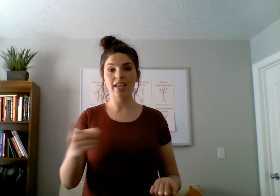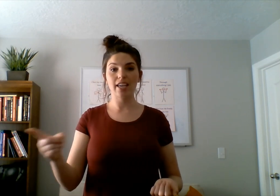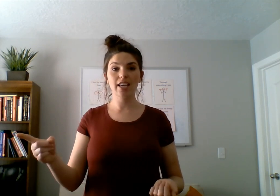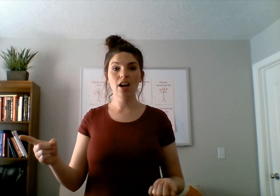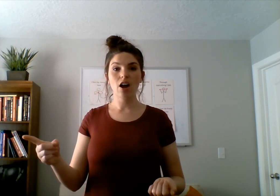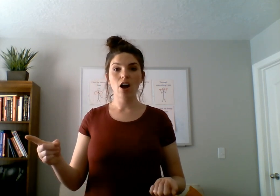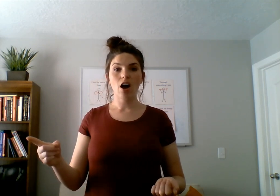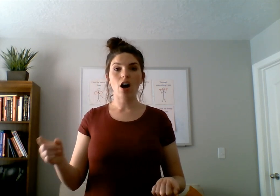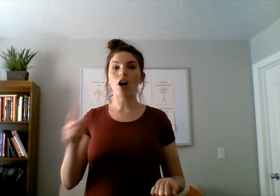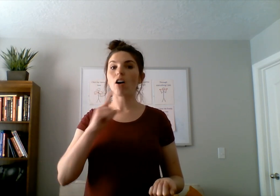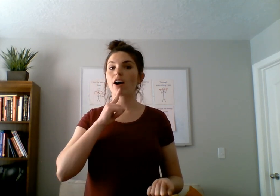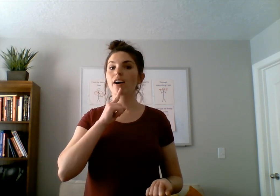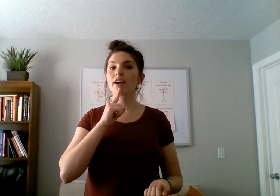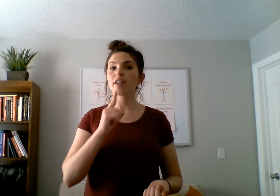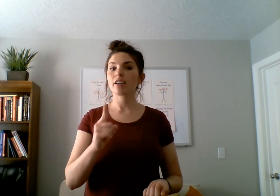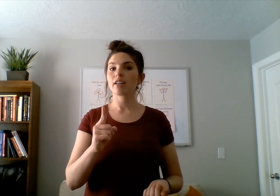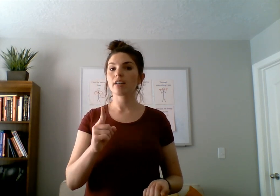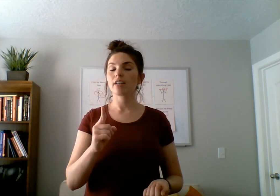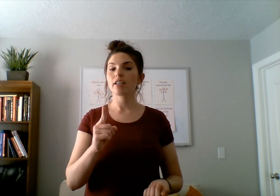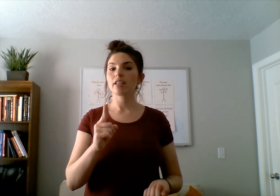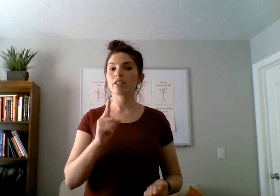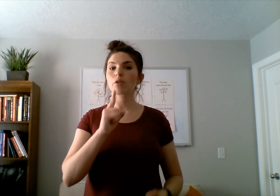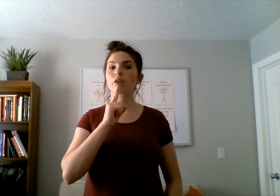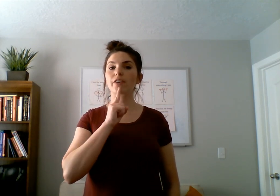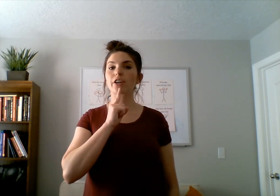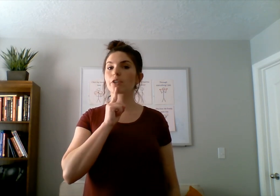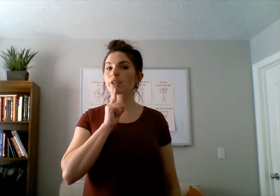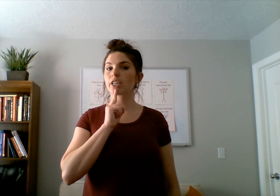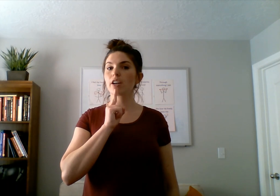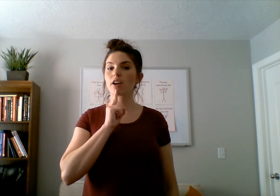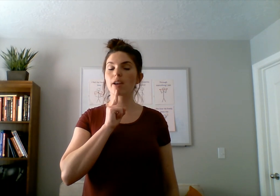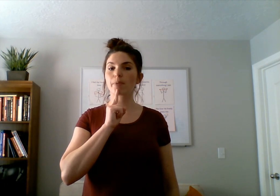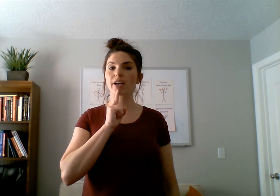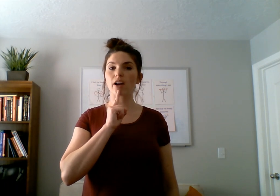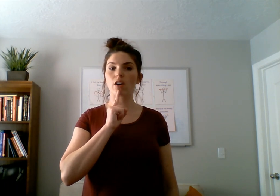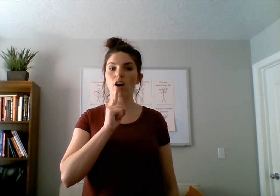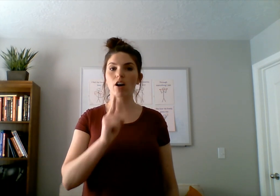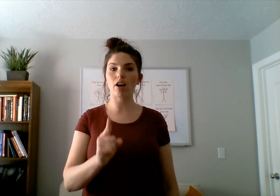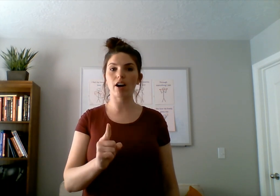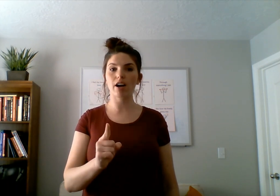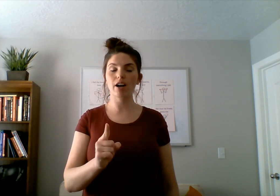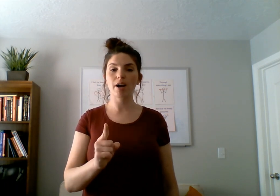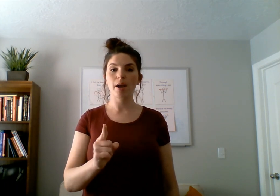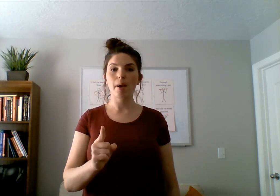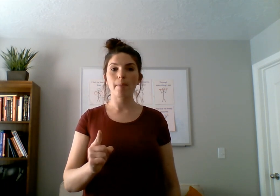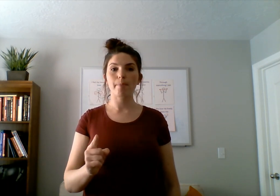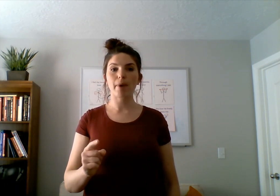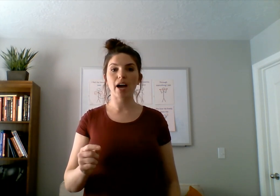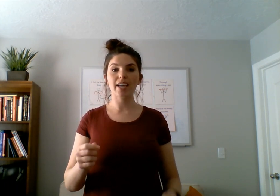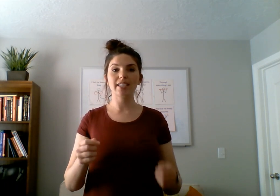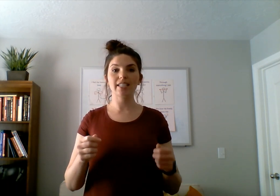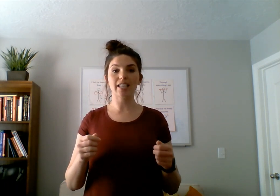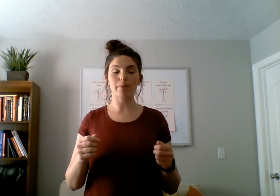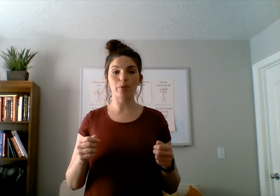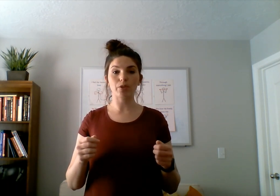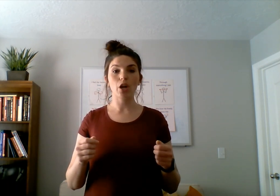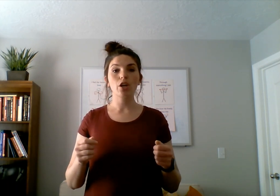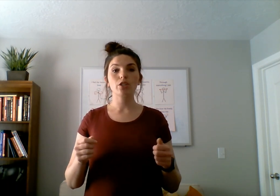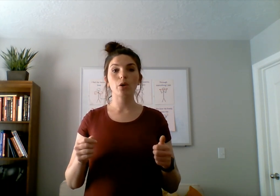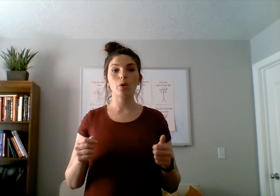Ye are. So our finger touching. And bring it out. Are my disciples. So